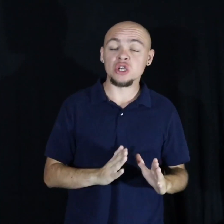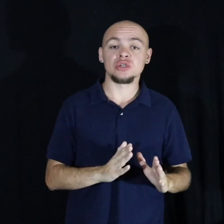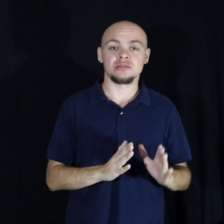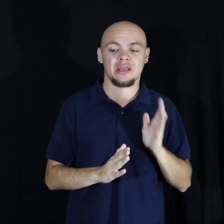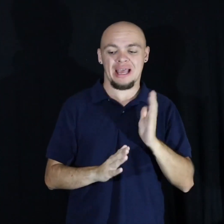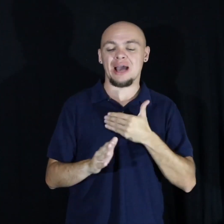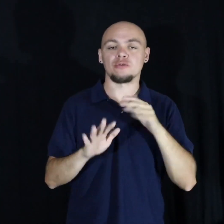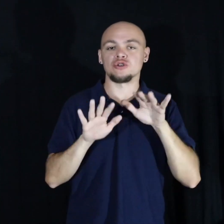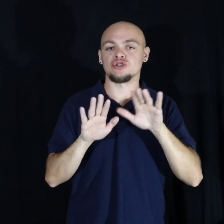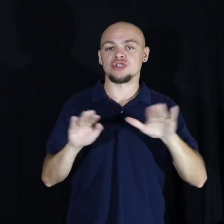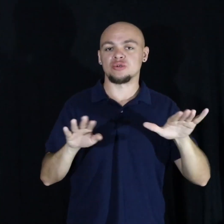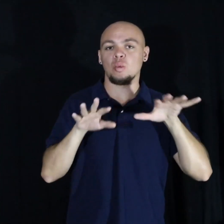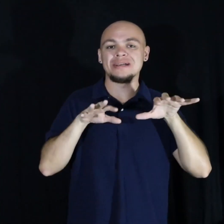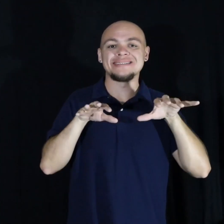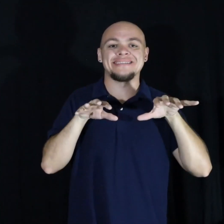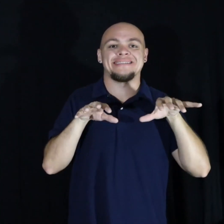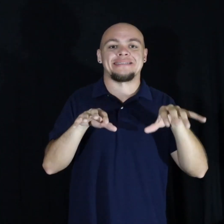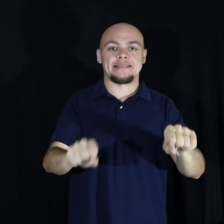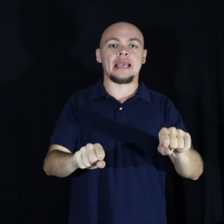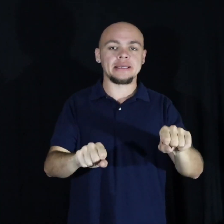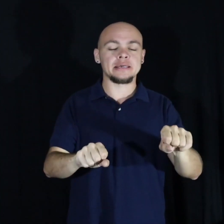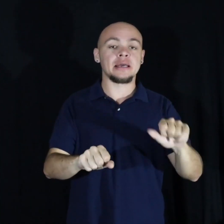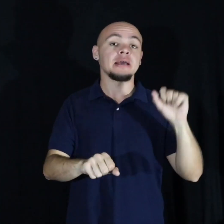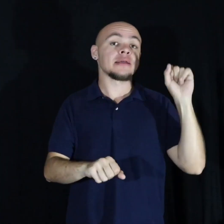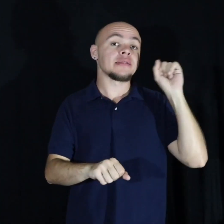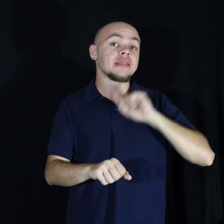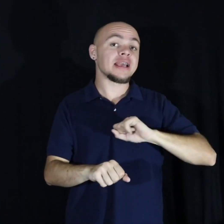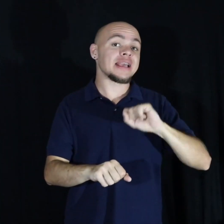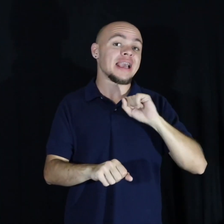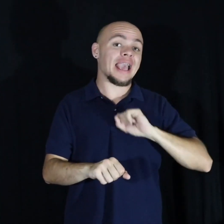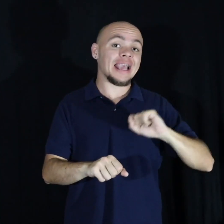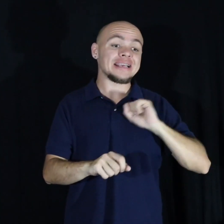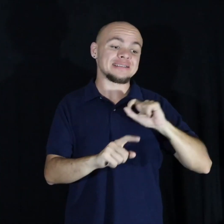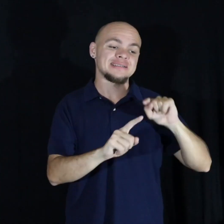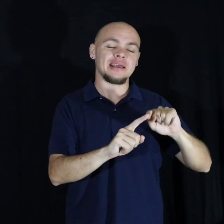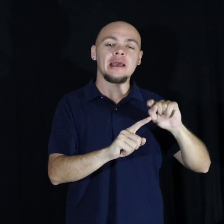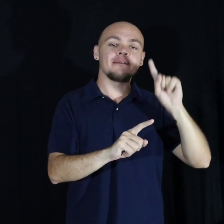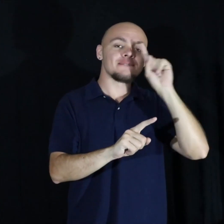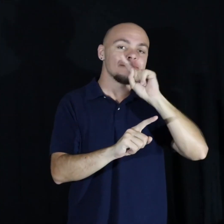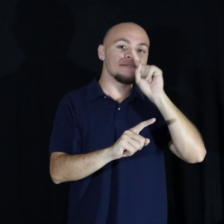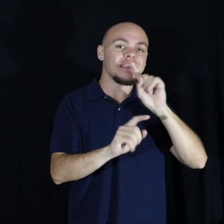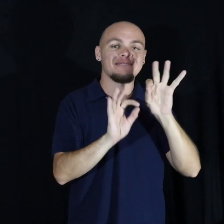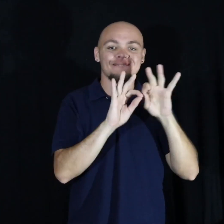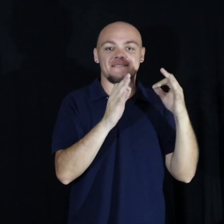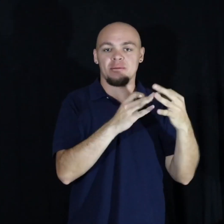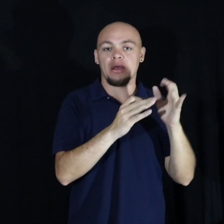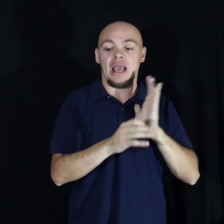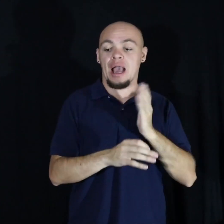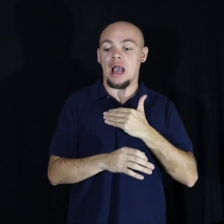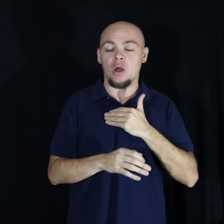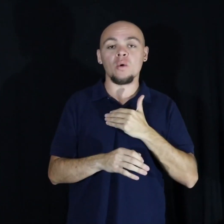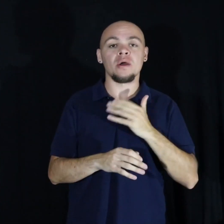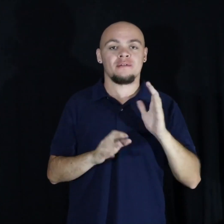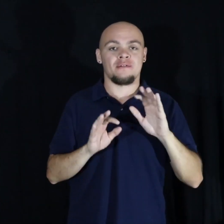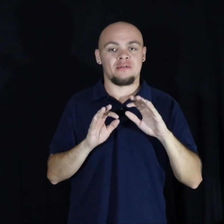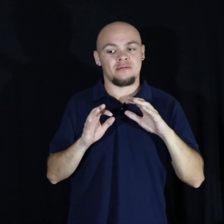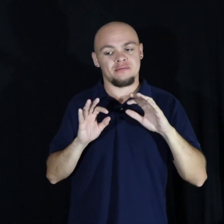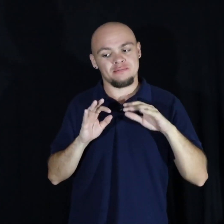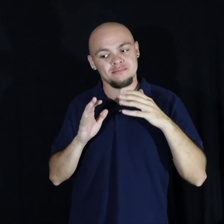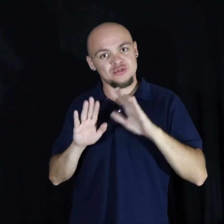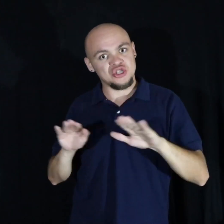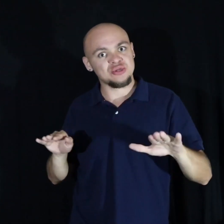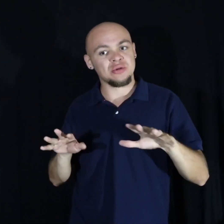children. The gangs are the illusion of surrogate families that accept our children with all their flaws, without judgment